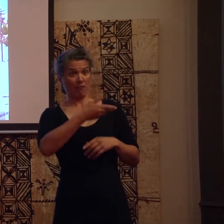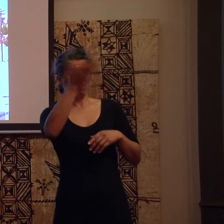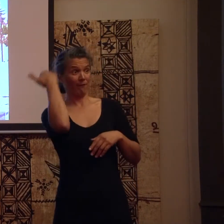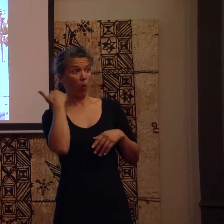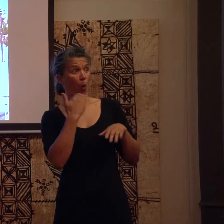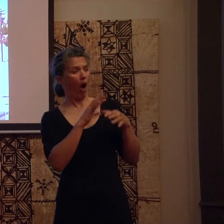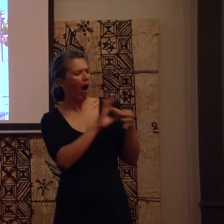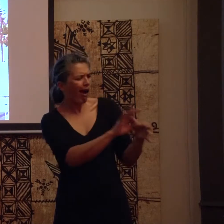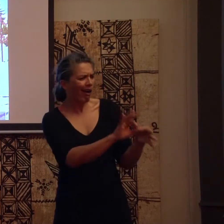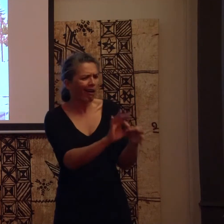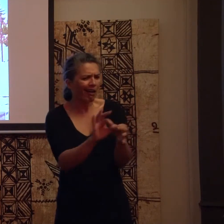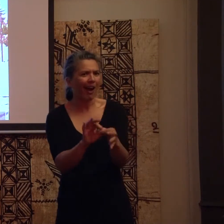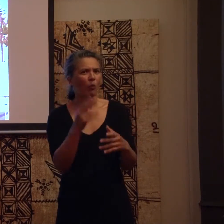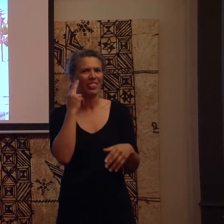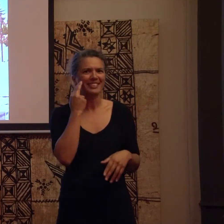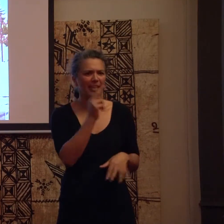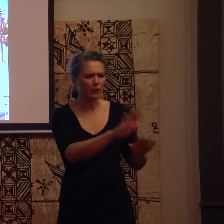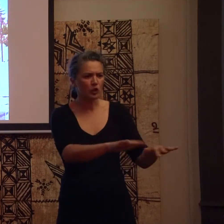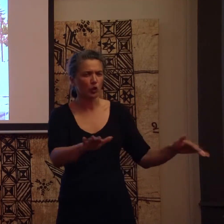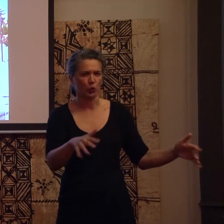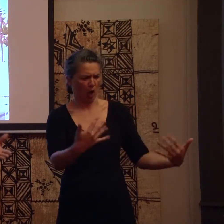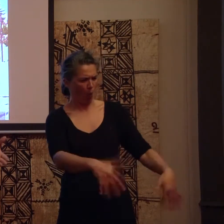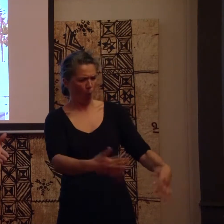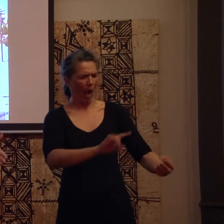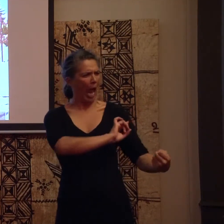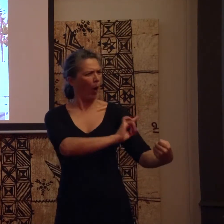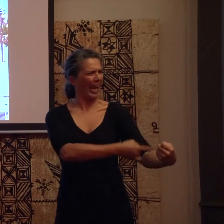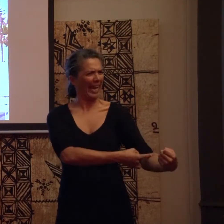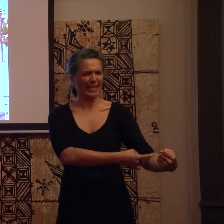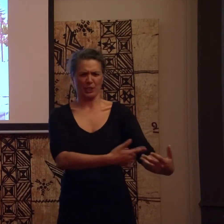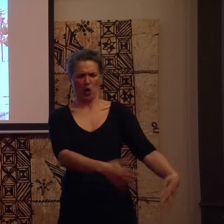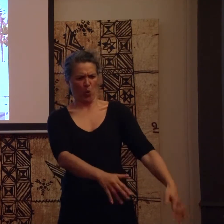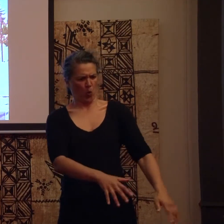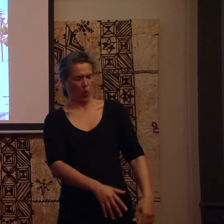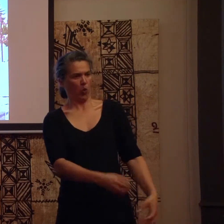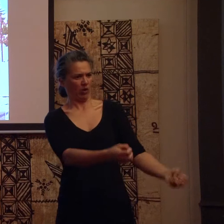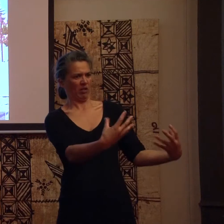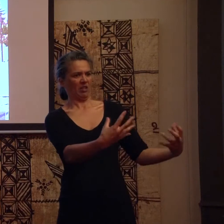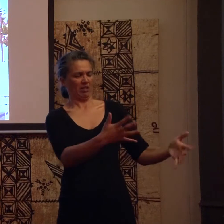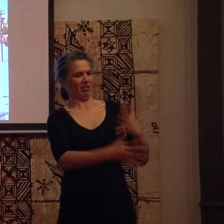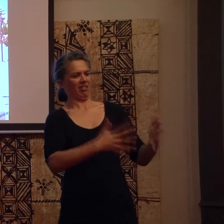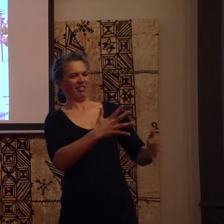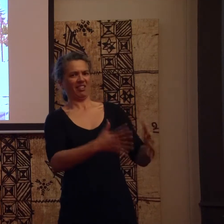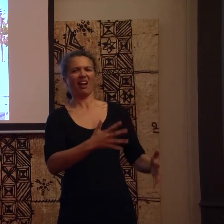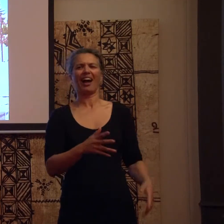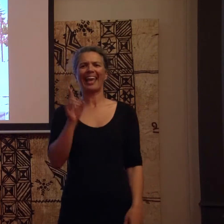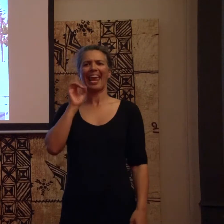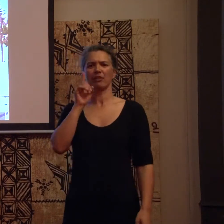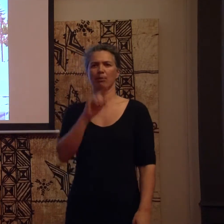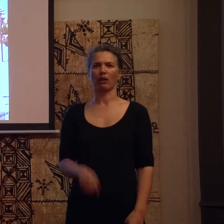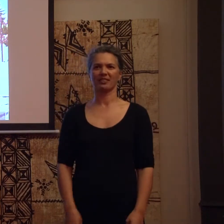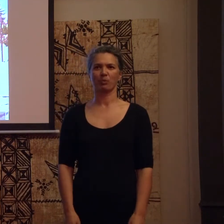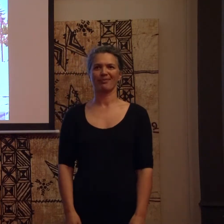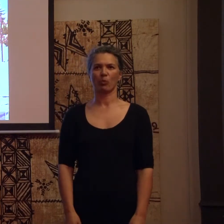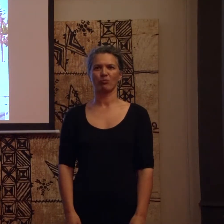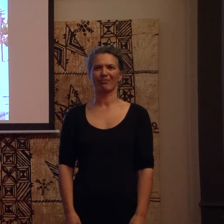much energy they put into communicating. It's a whole body thing. It's not just us hearing people just move our lips a little bit, and if you're English,